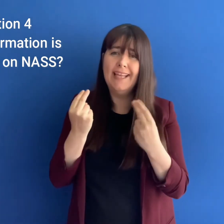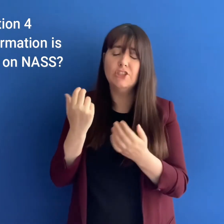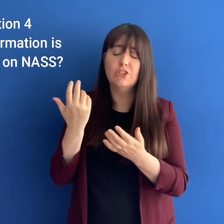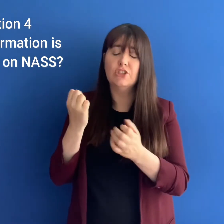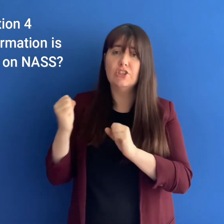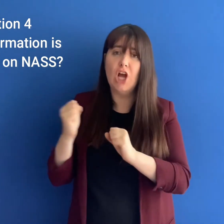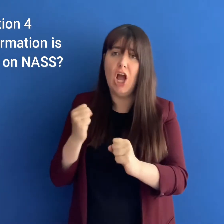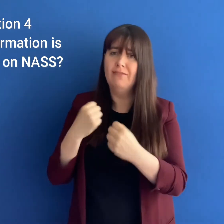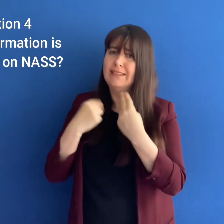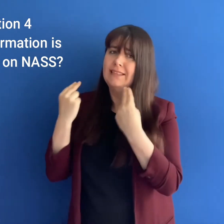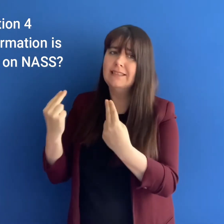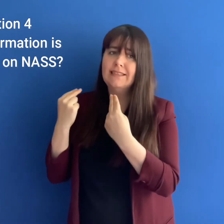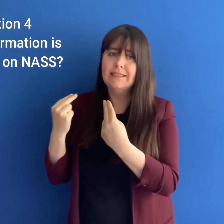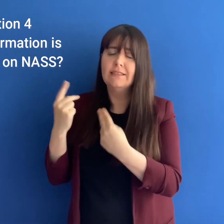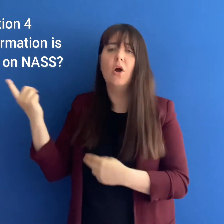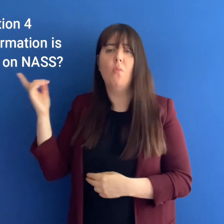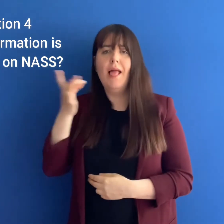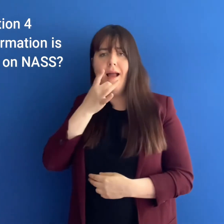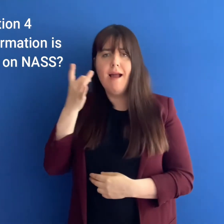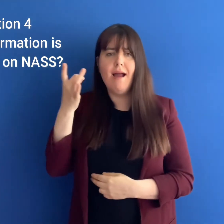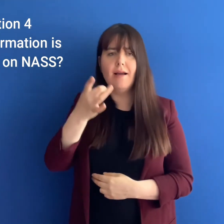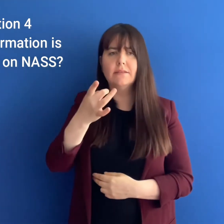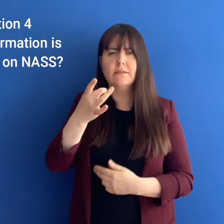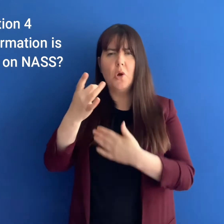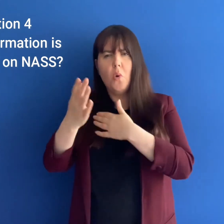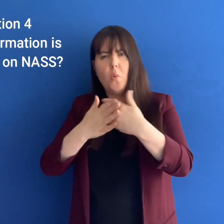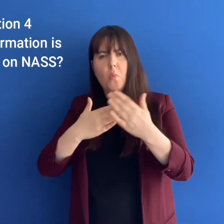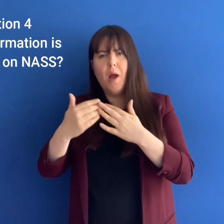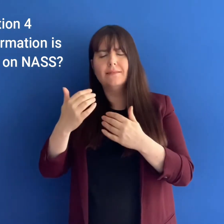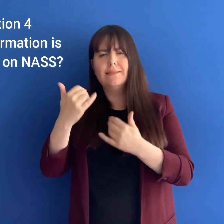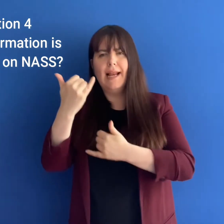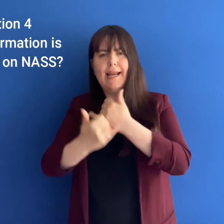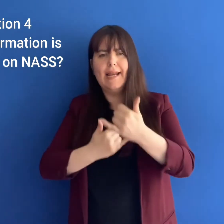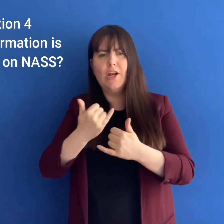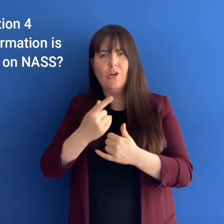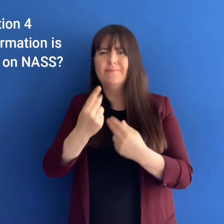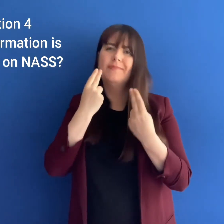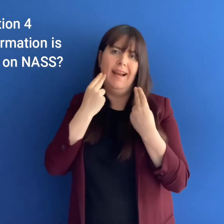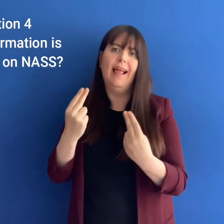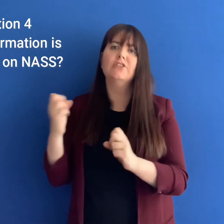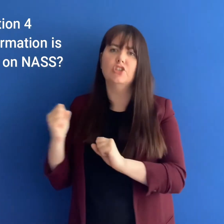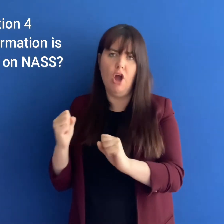If you need a service, you will be asked in what year you will need that